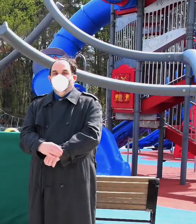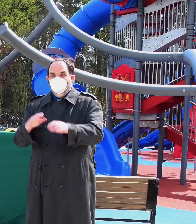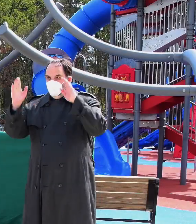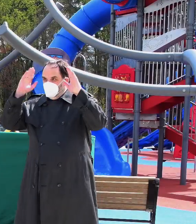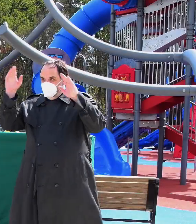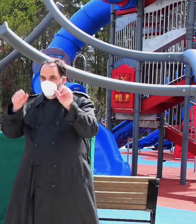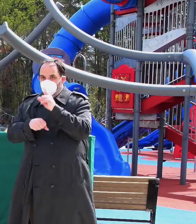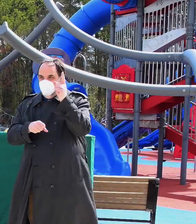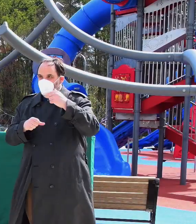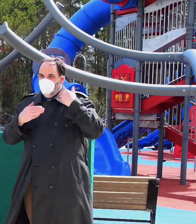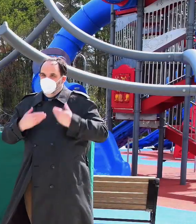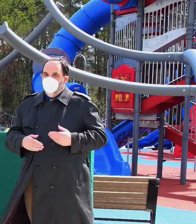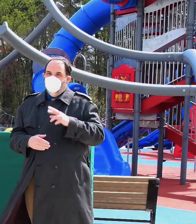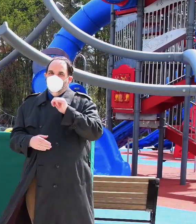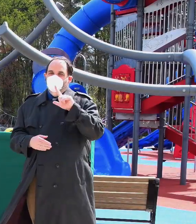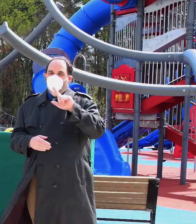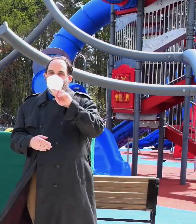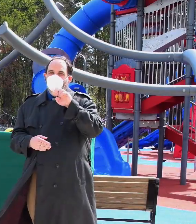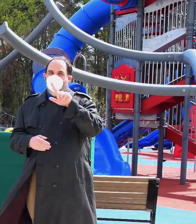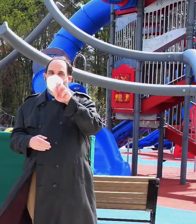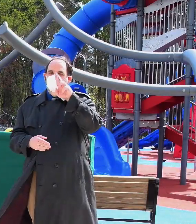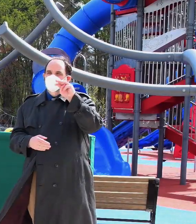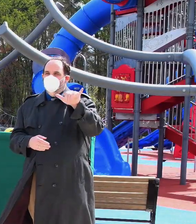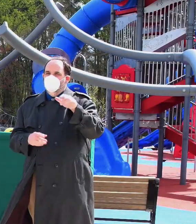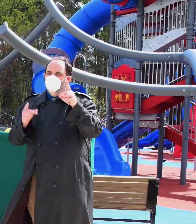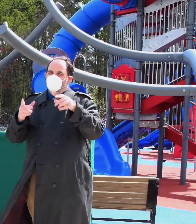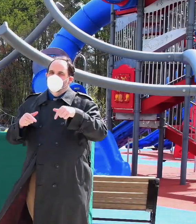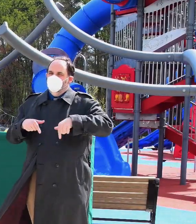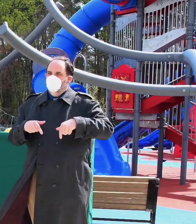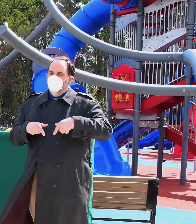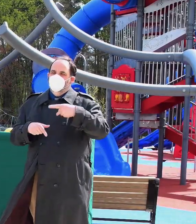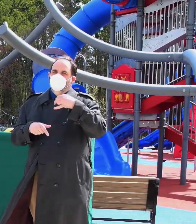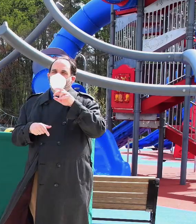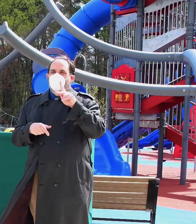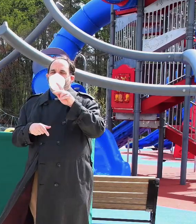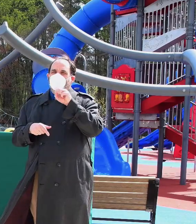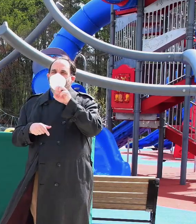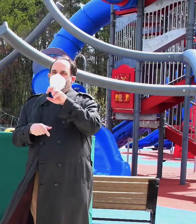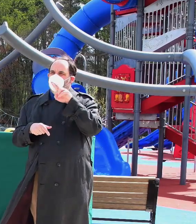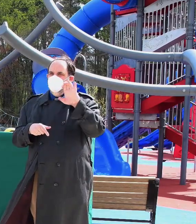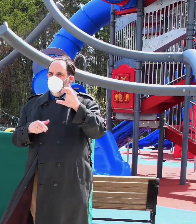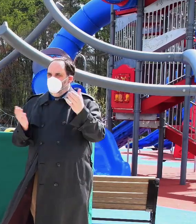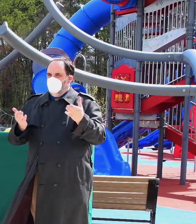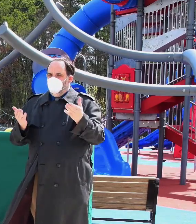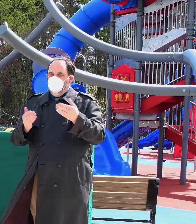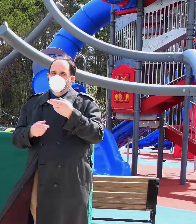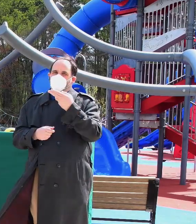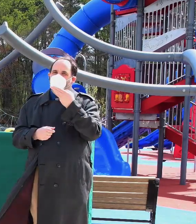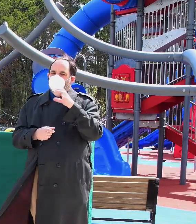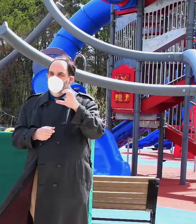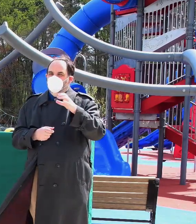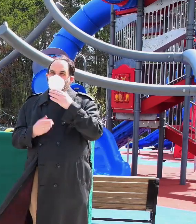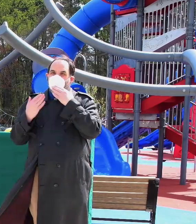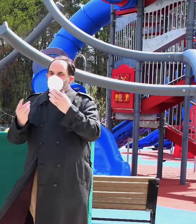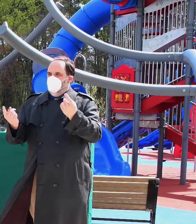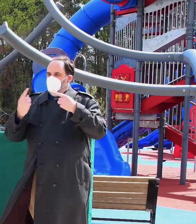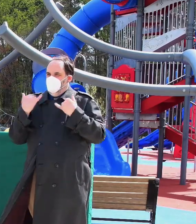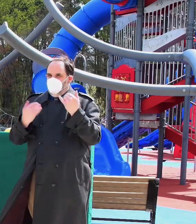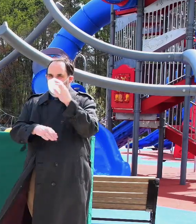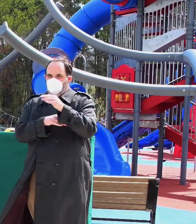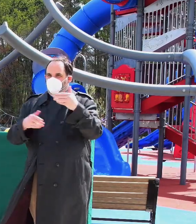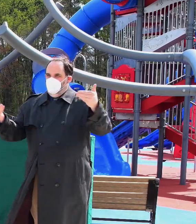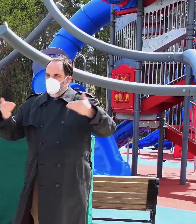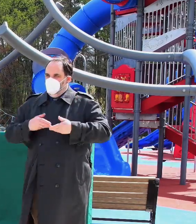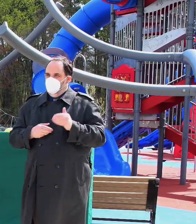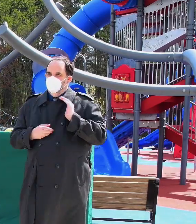Hello, everyone. My name is Raul Delarme, Director of the Howard County Department of Recreation and Parks. Thank you for joining us this afternoon, and